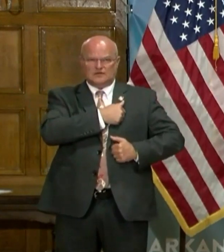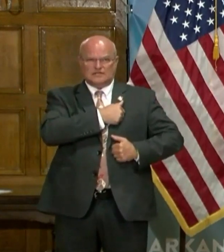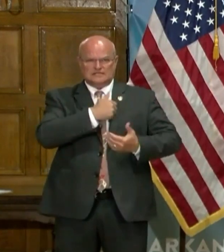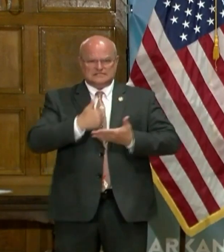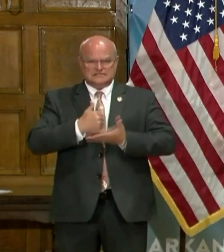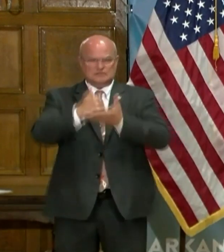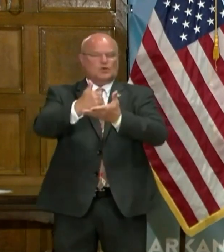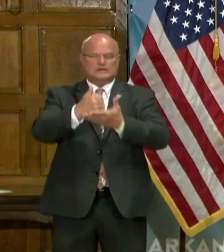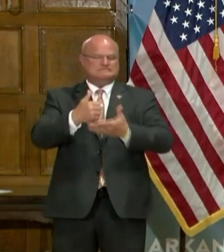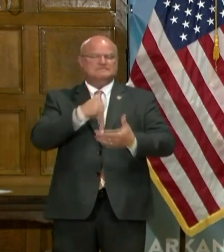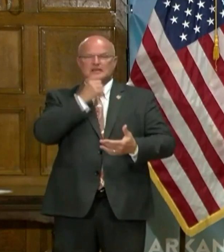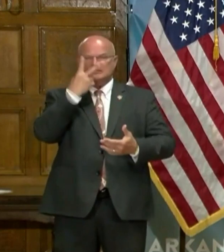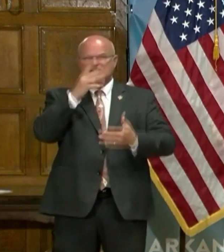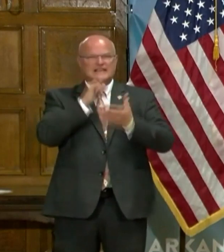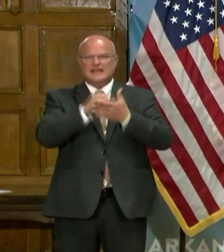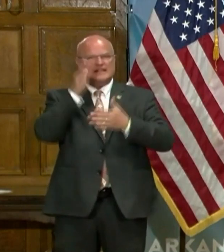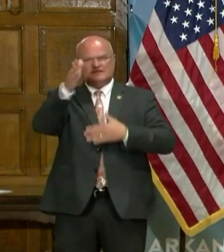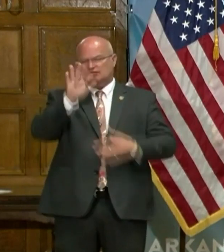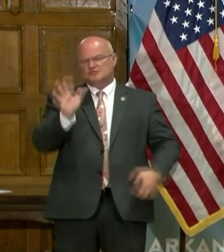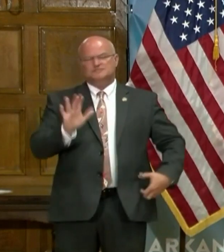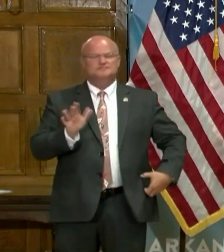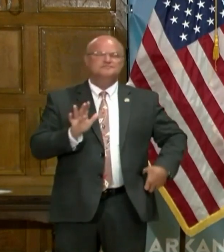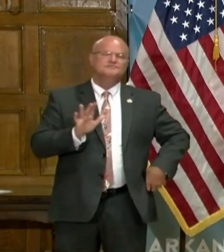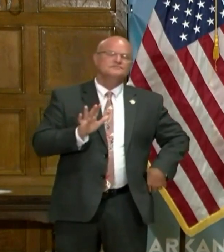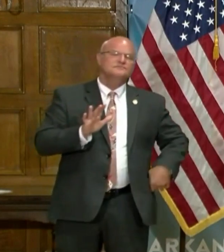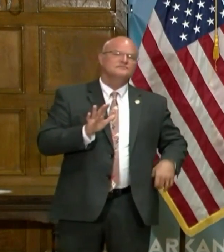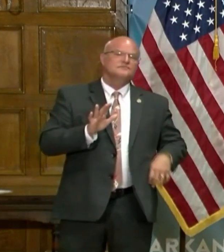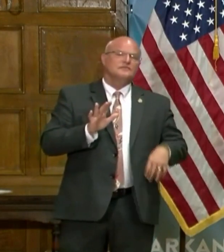I do not see that in our future.